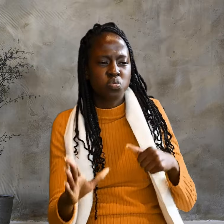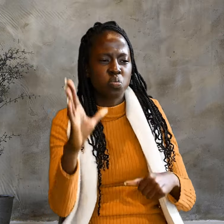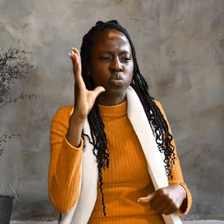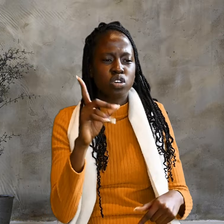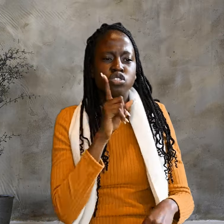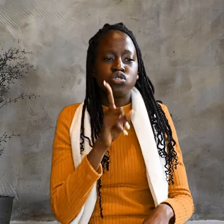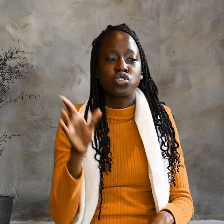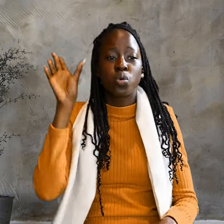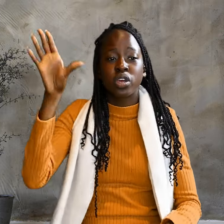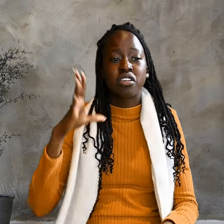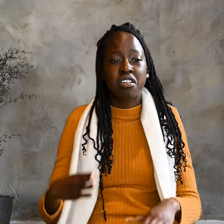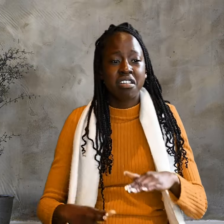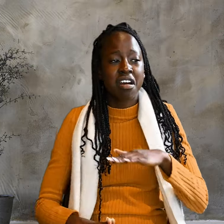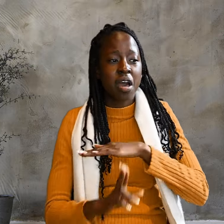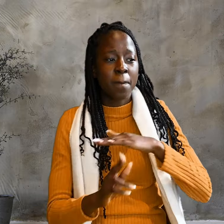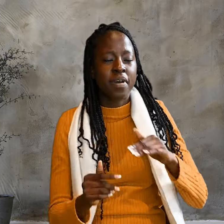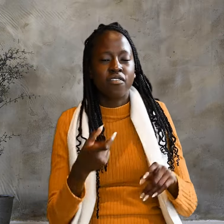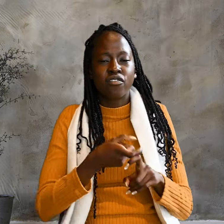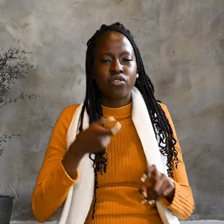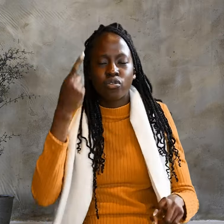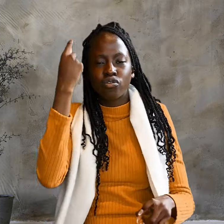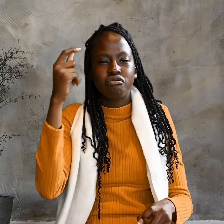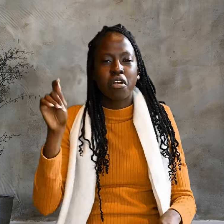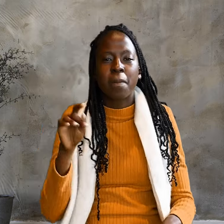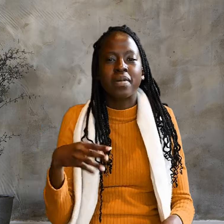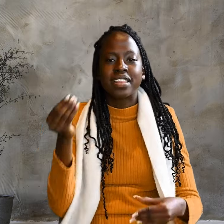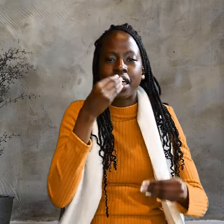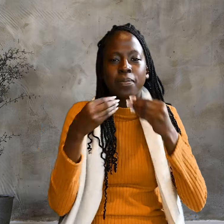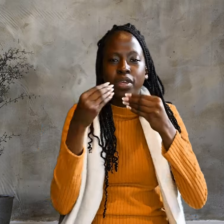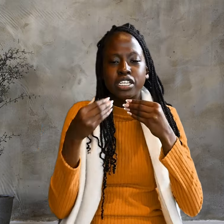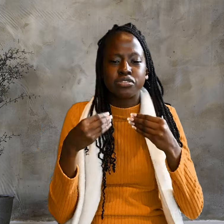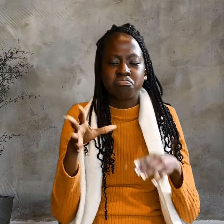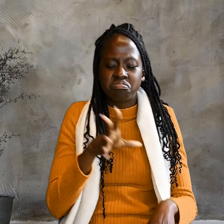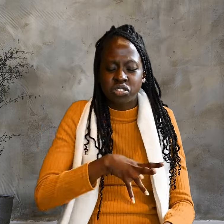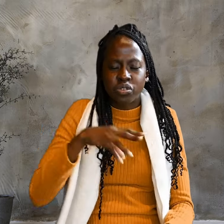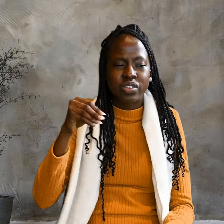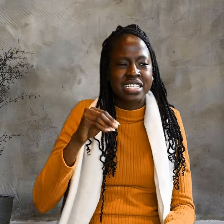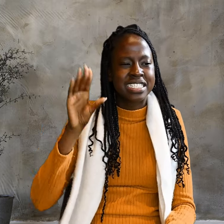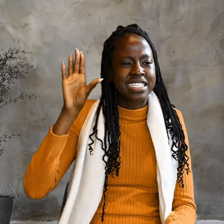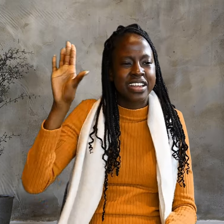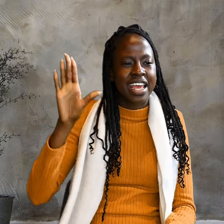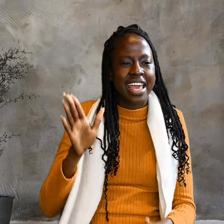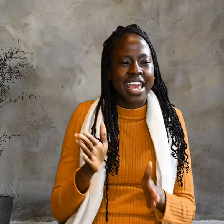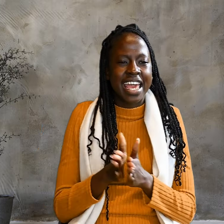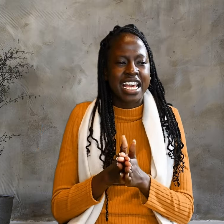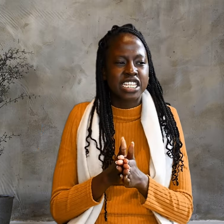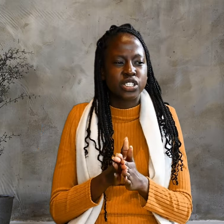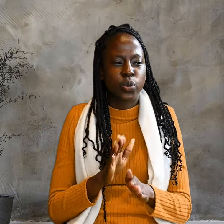from the meal, took off his outer clothing, and wrapped a towel around his